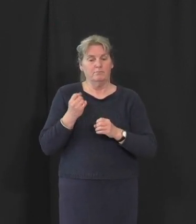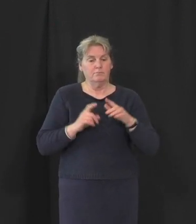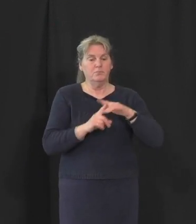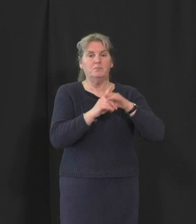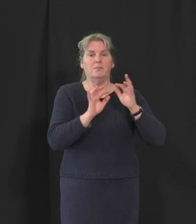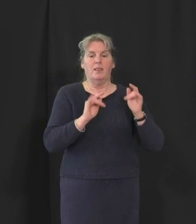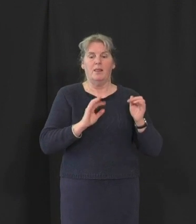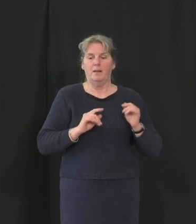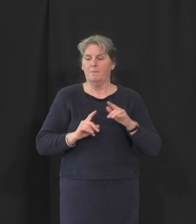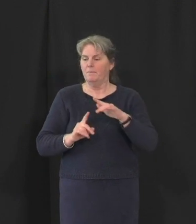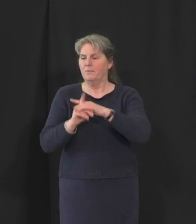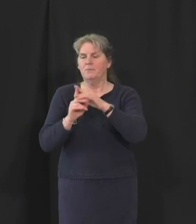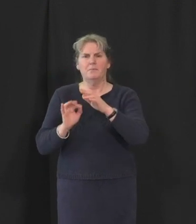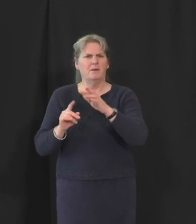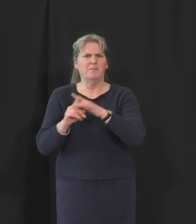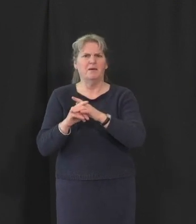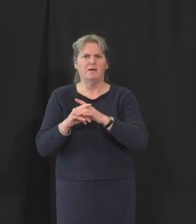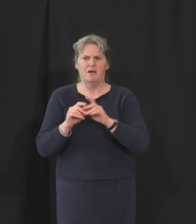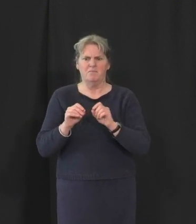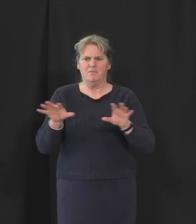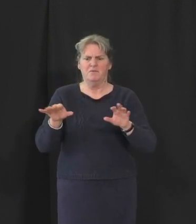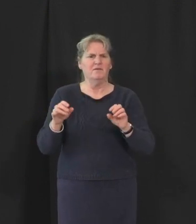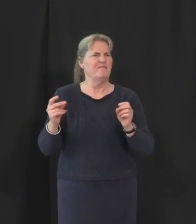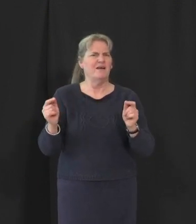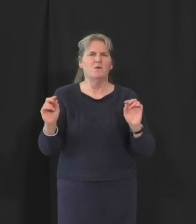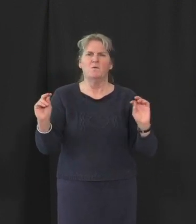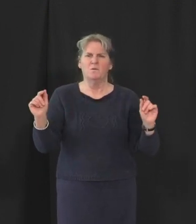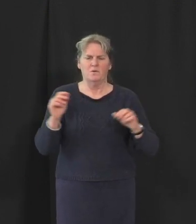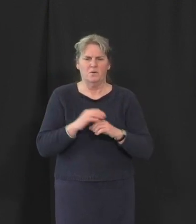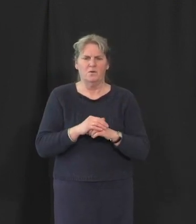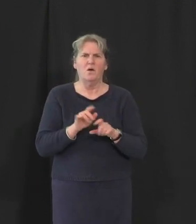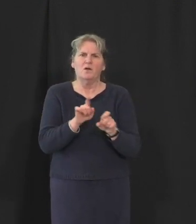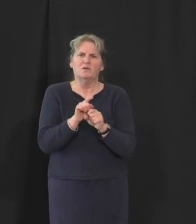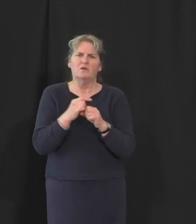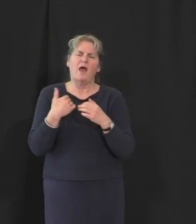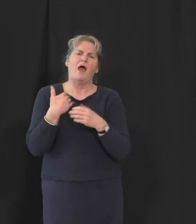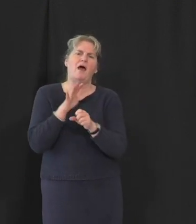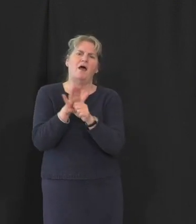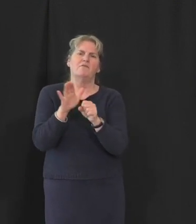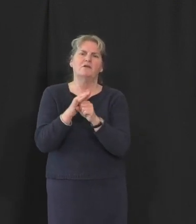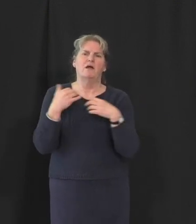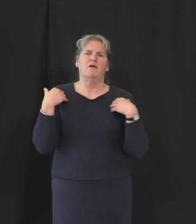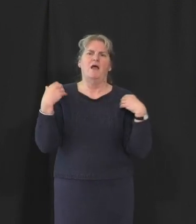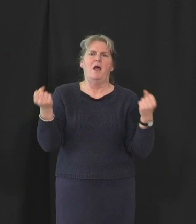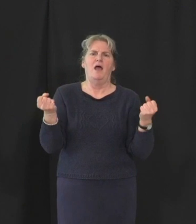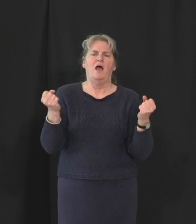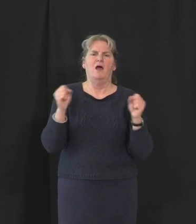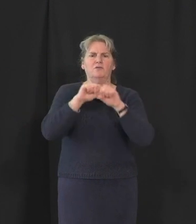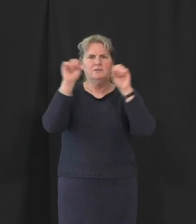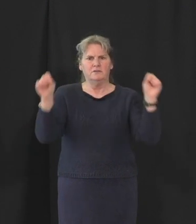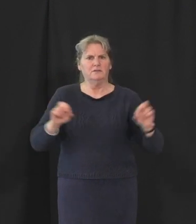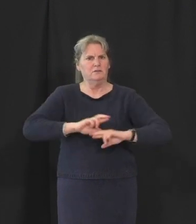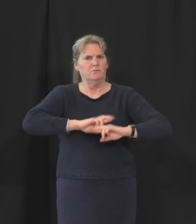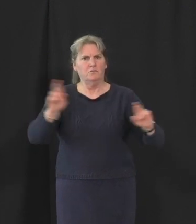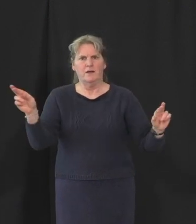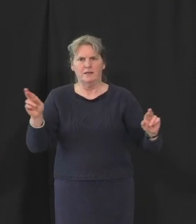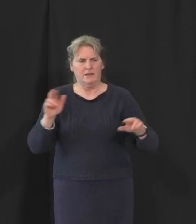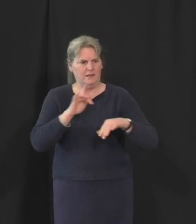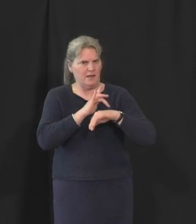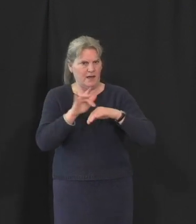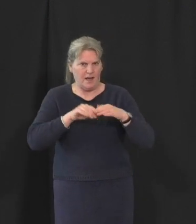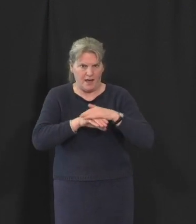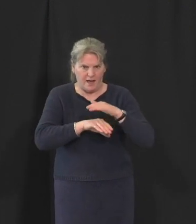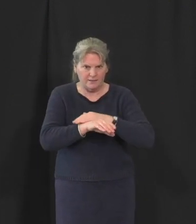or clusters of cases, that we have sufficient public health and health system capacity in place, that we